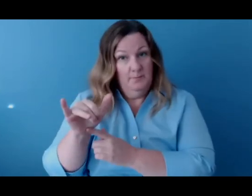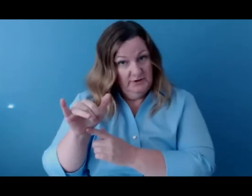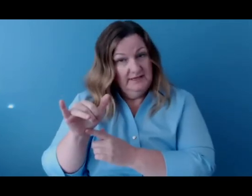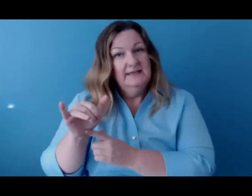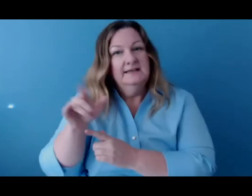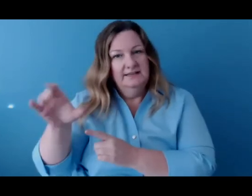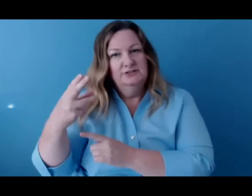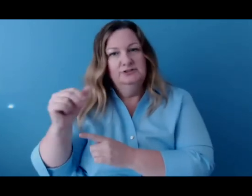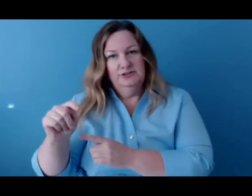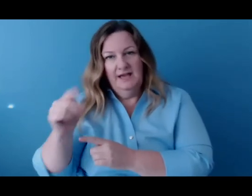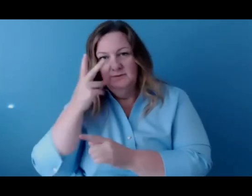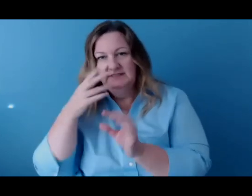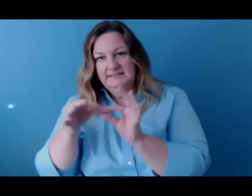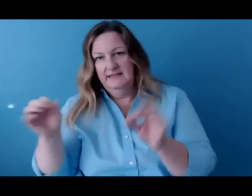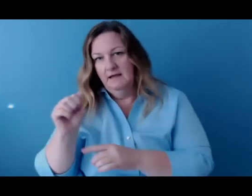in the chat,